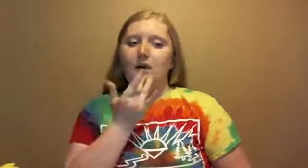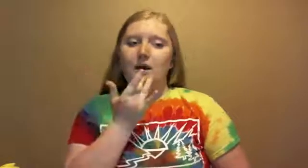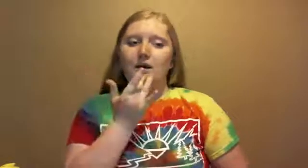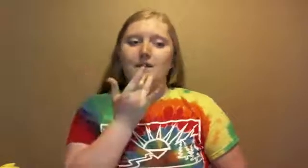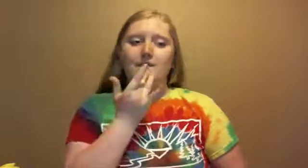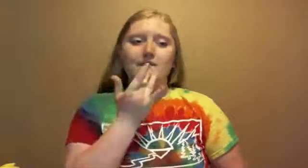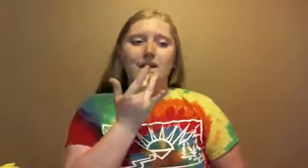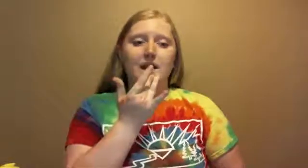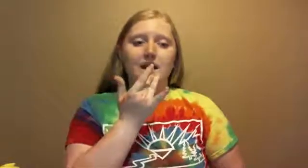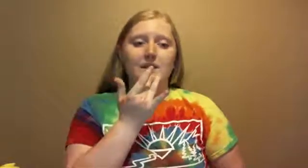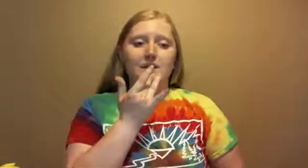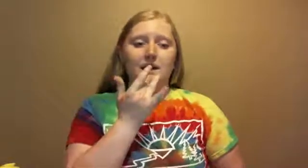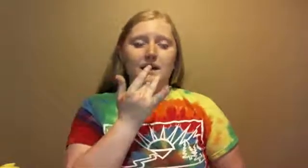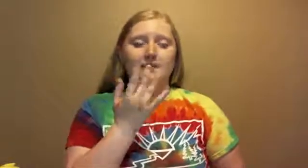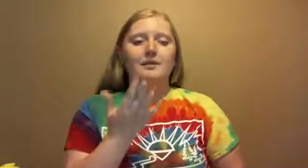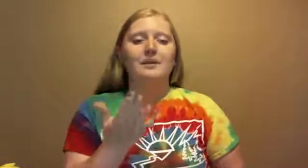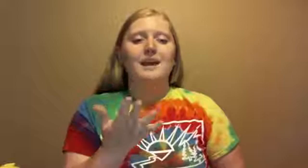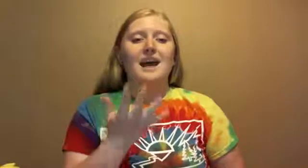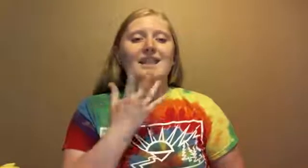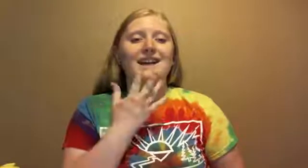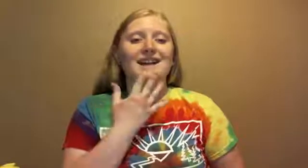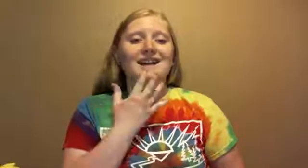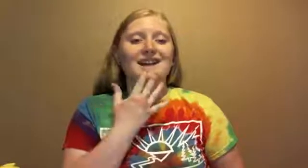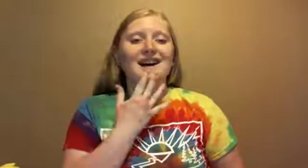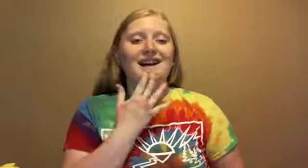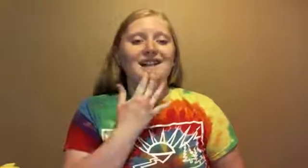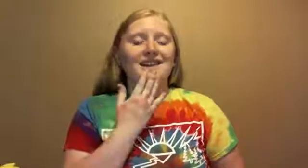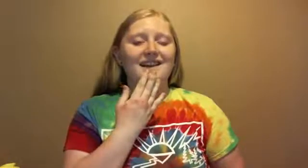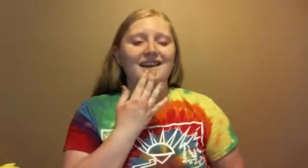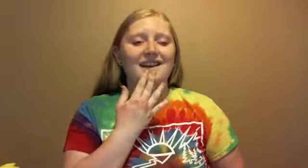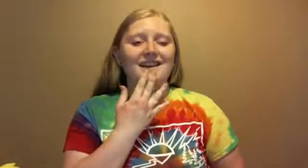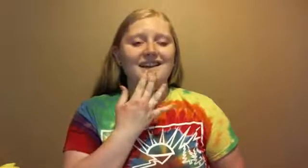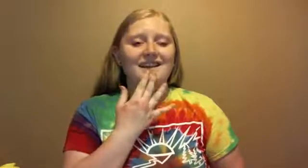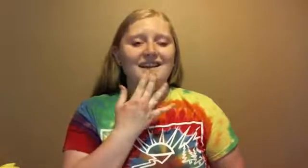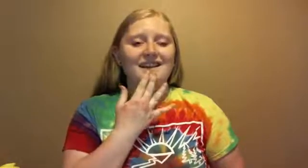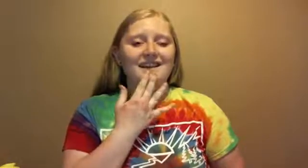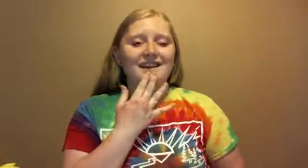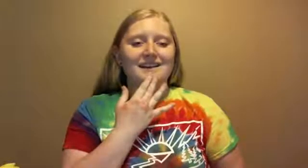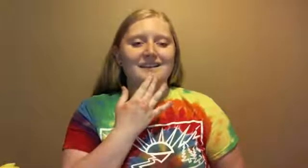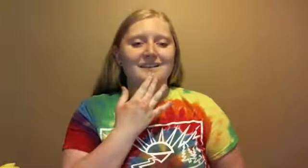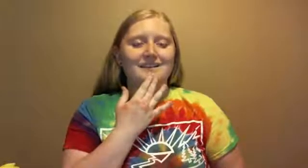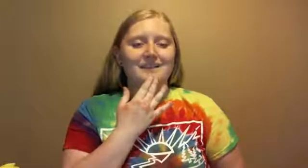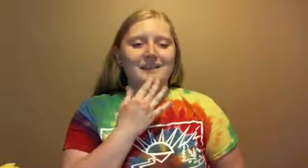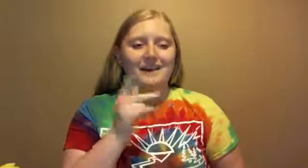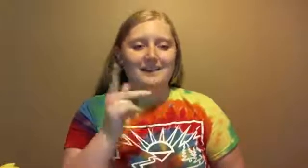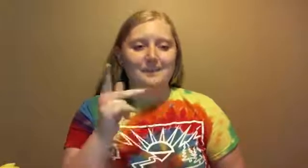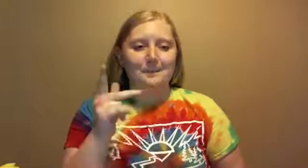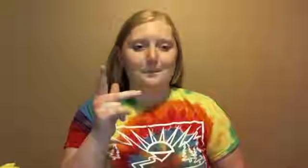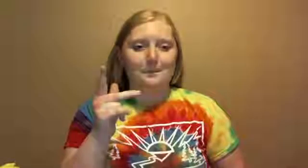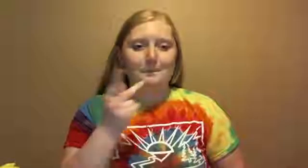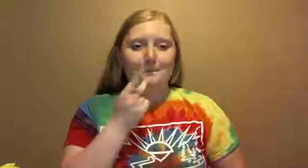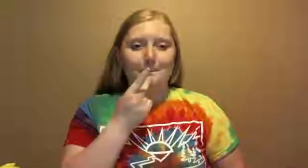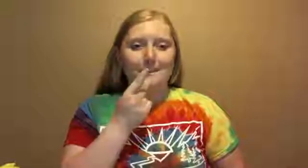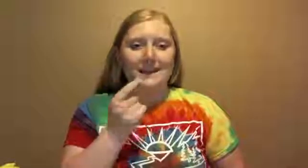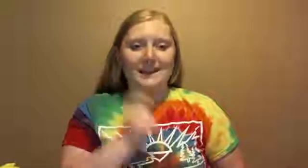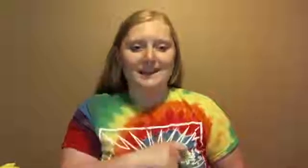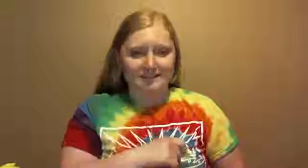before, favorite, and then color is